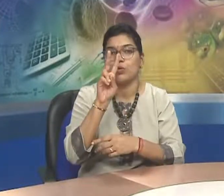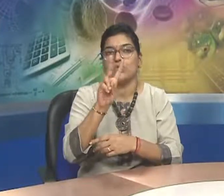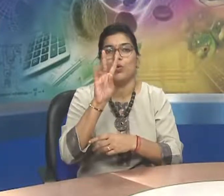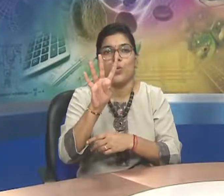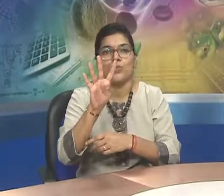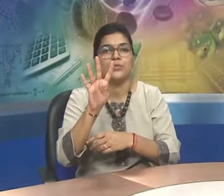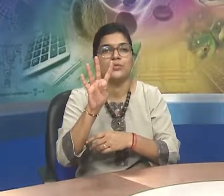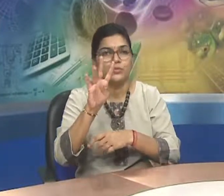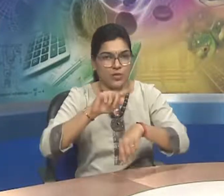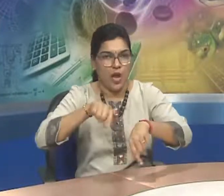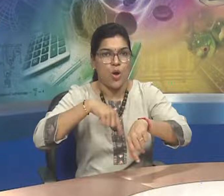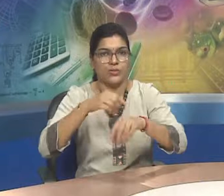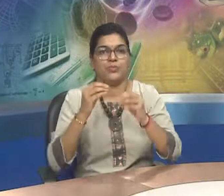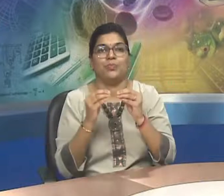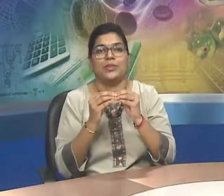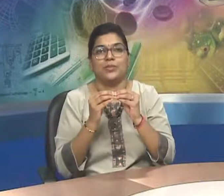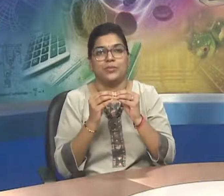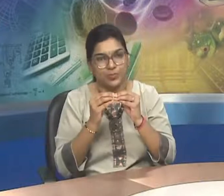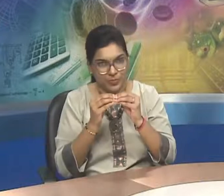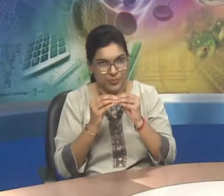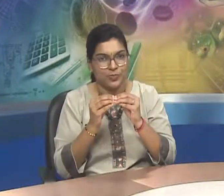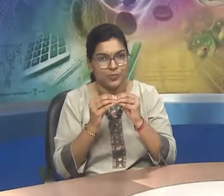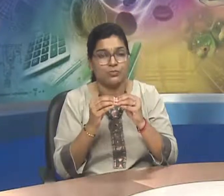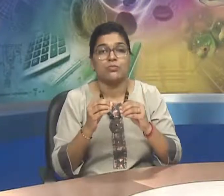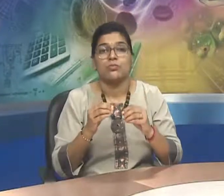The right answer is 24 hours.